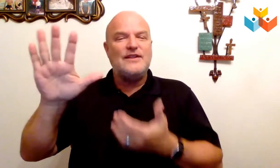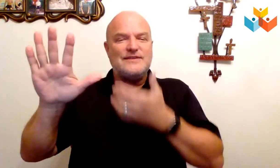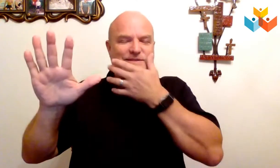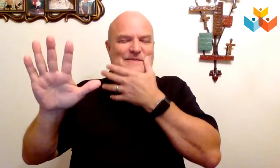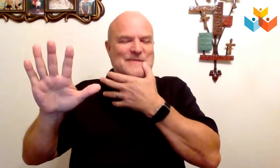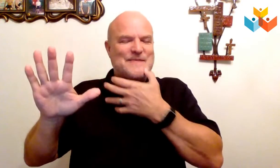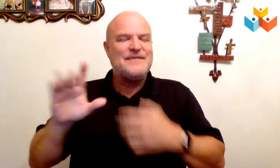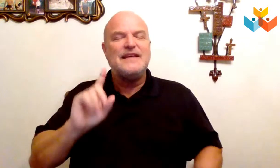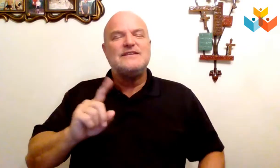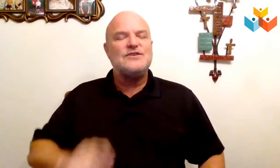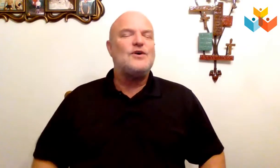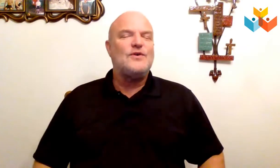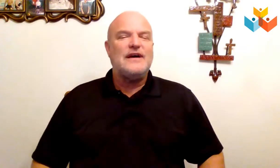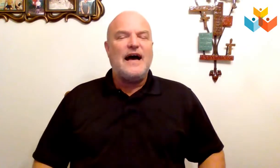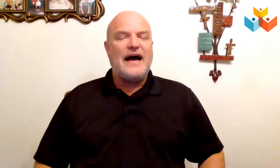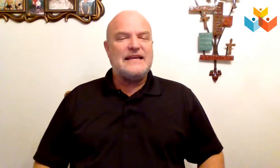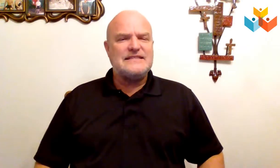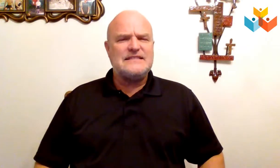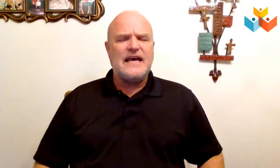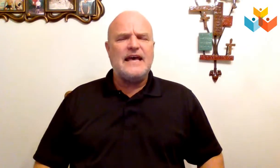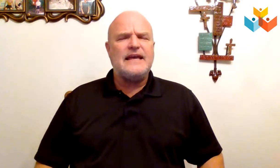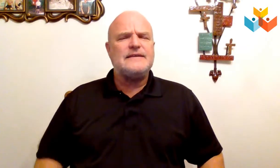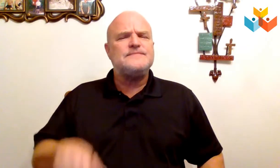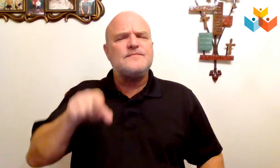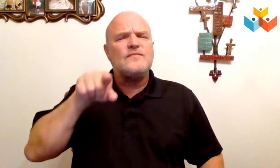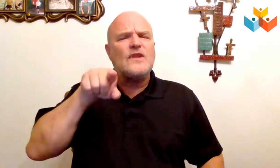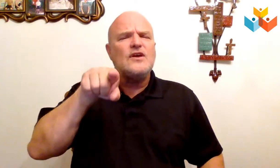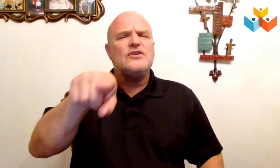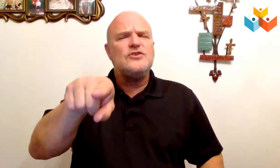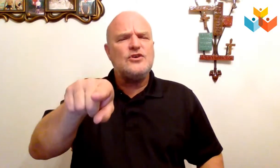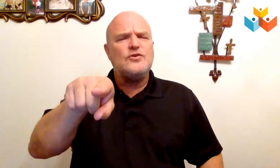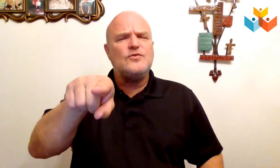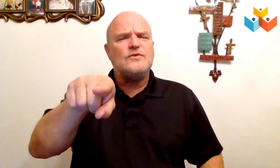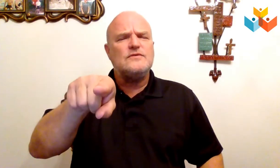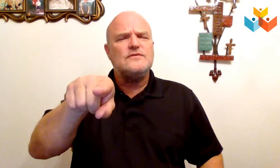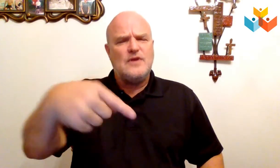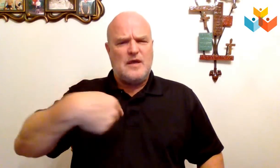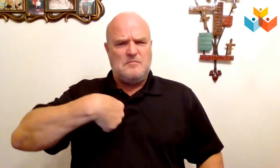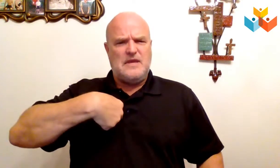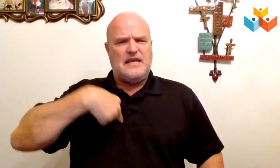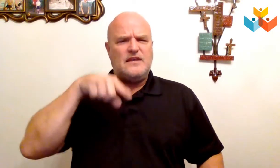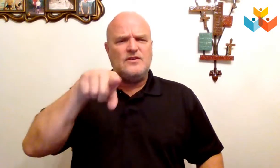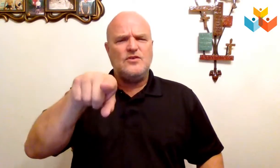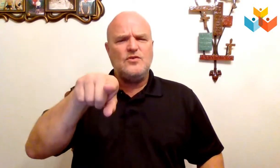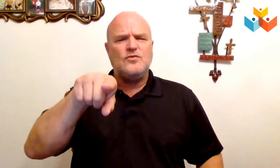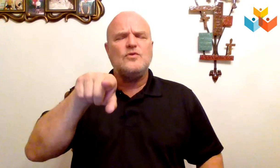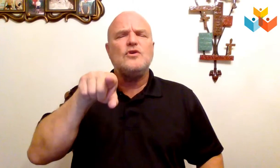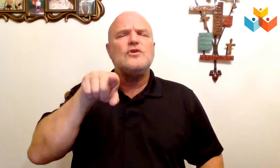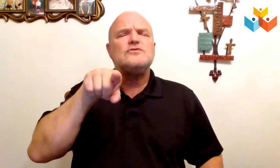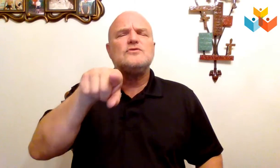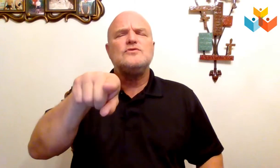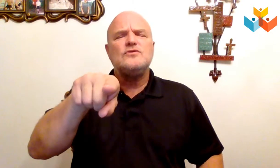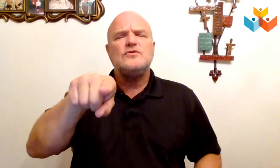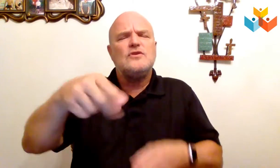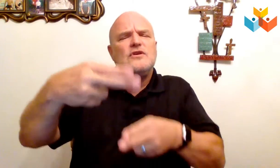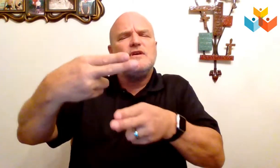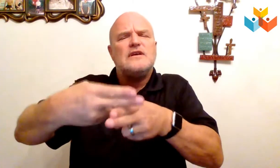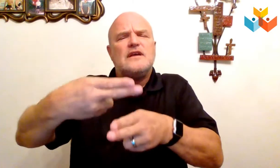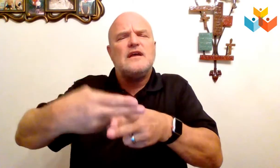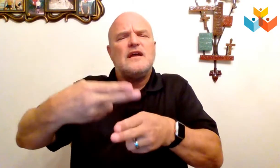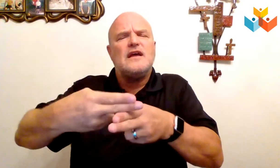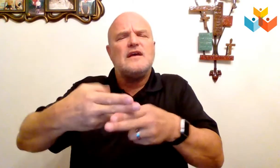School. College. So I can say you, me,